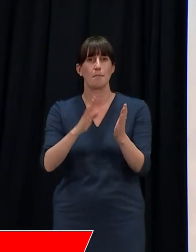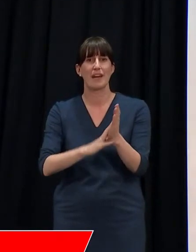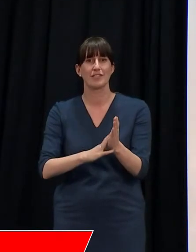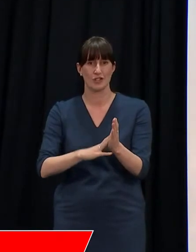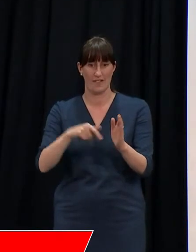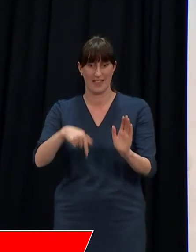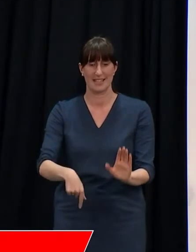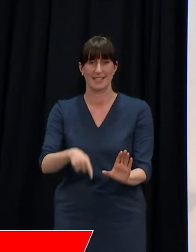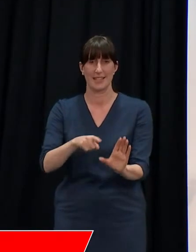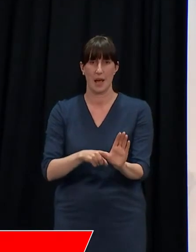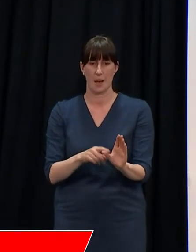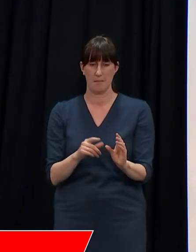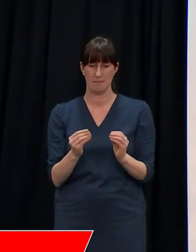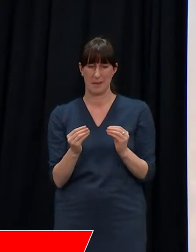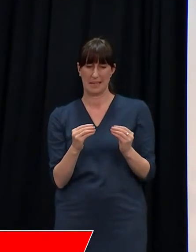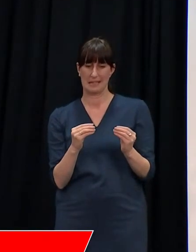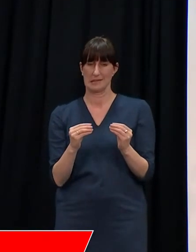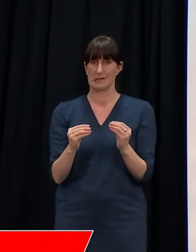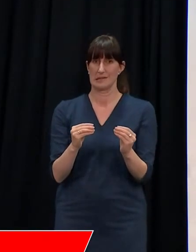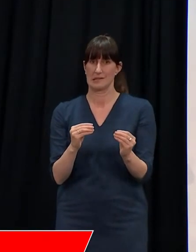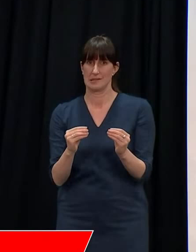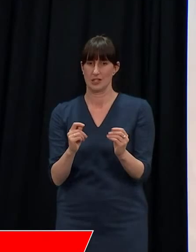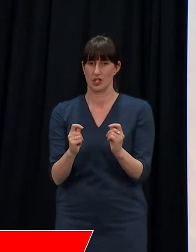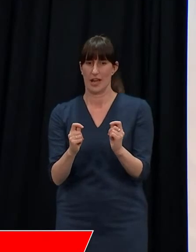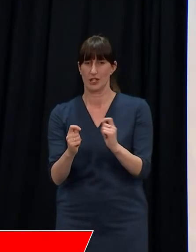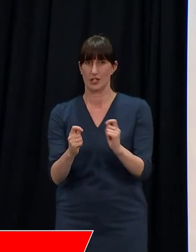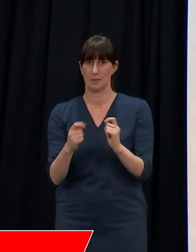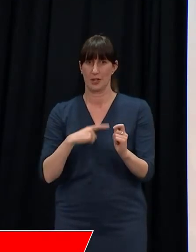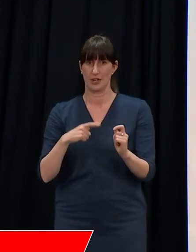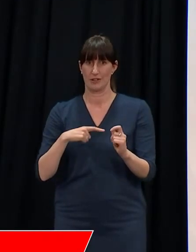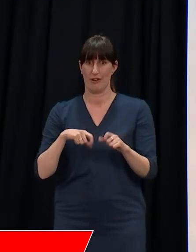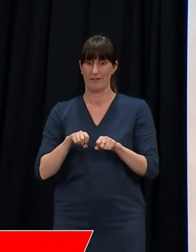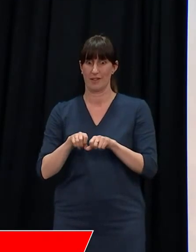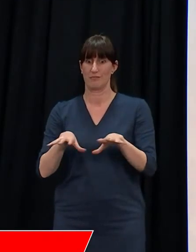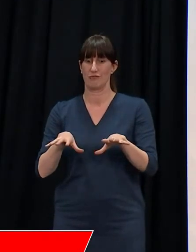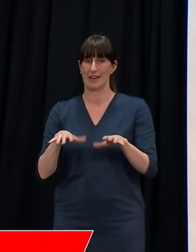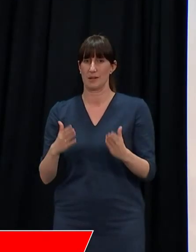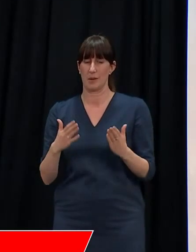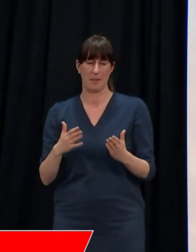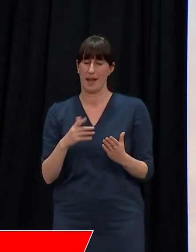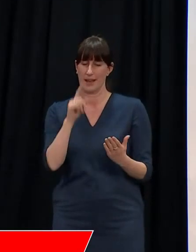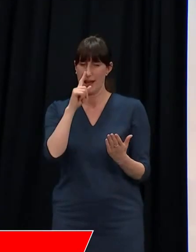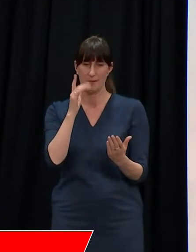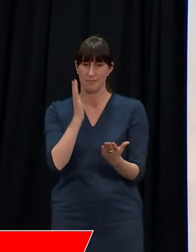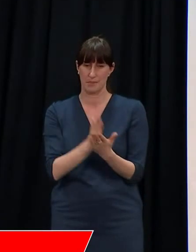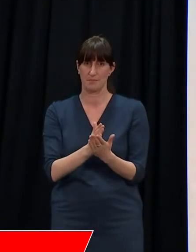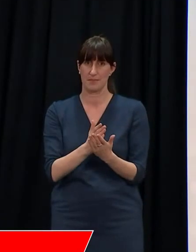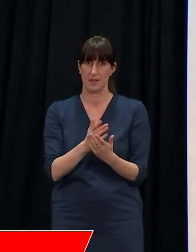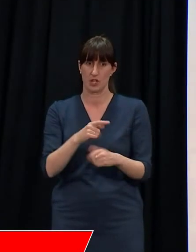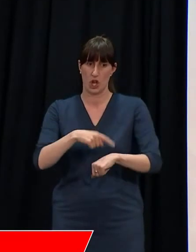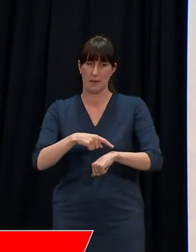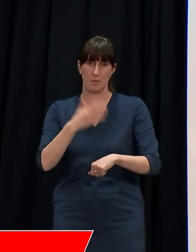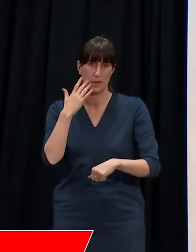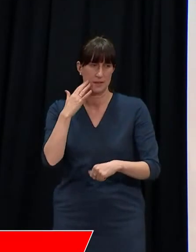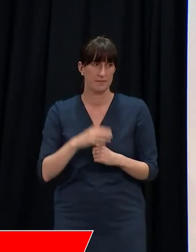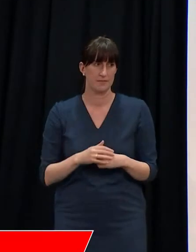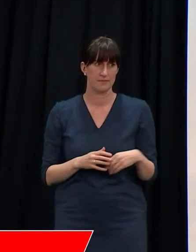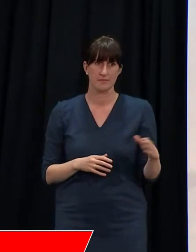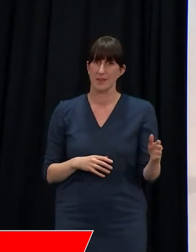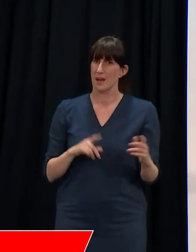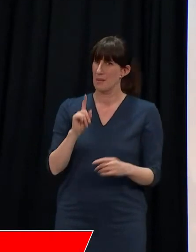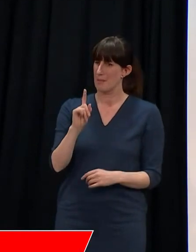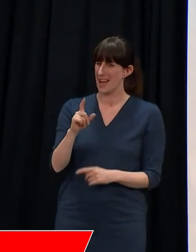little bit of movement in that required because of the current outbreak that we're dealing with. So I wouldn't put a specific time frame on that at this point. How is Delta actually holding this up?